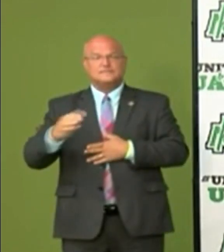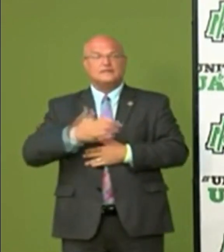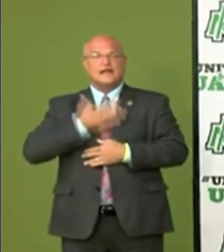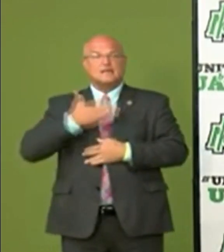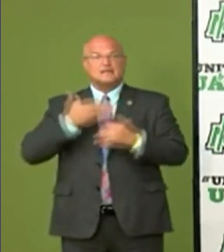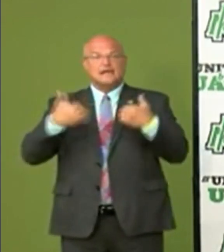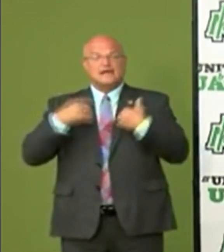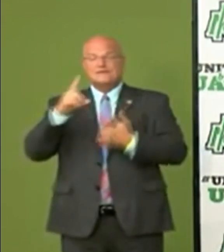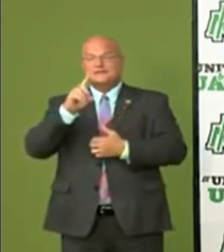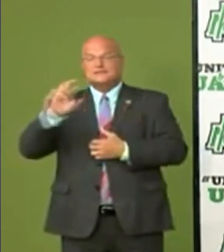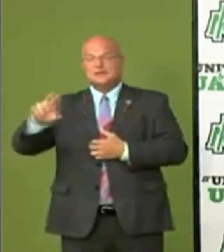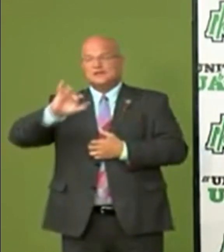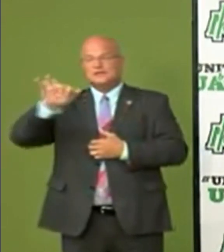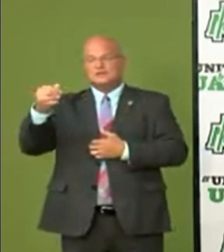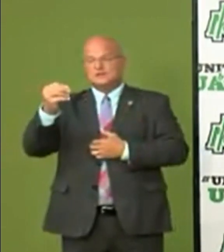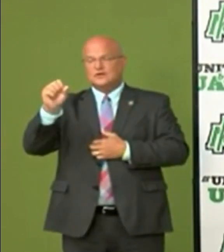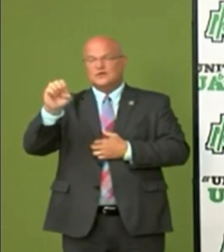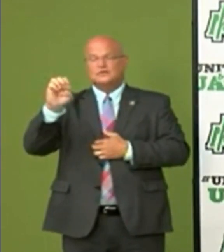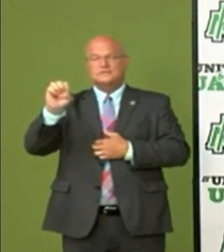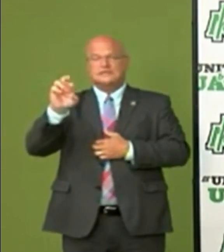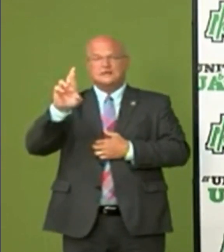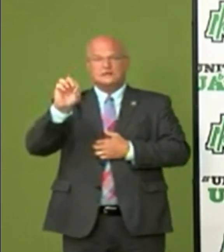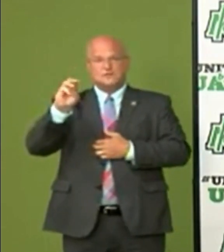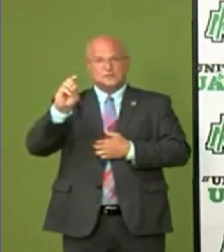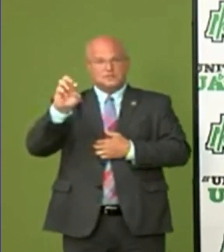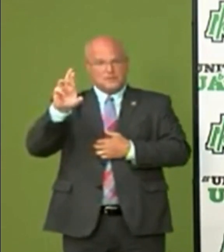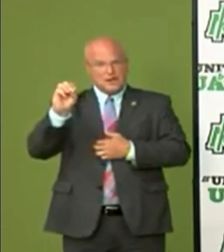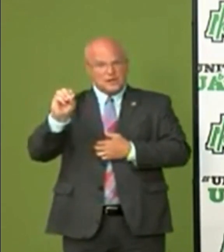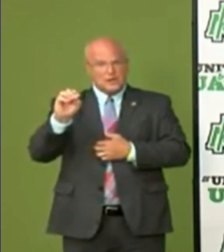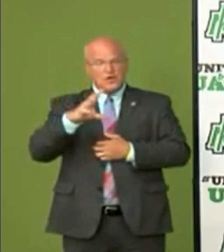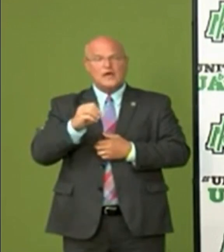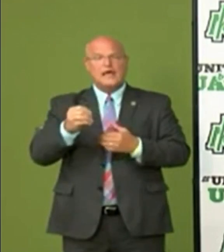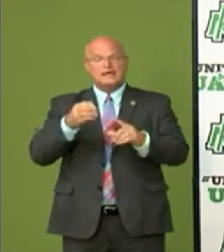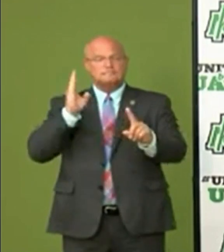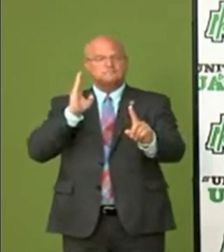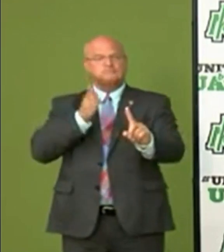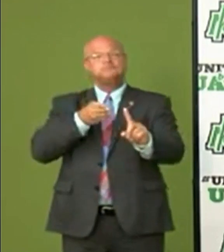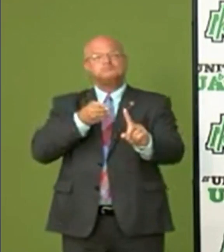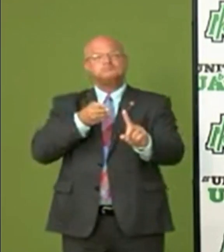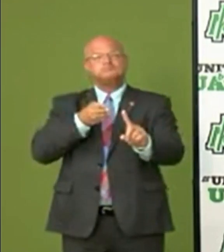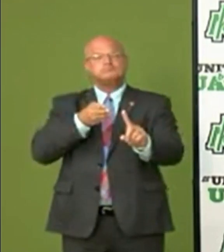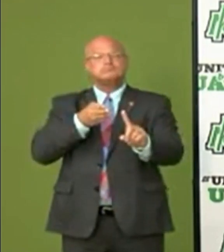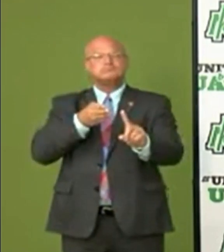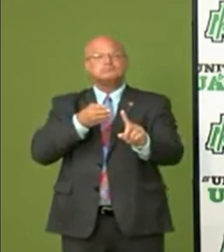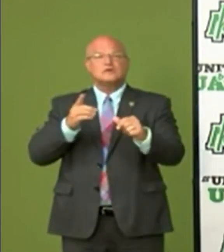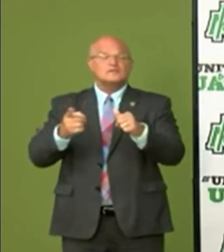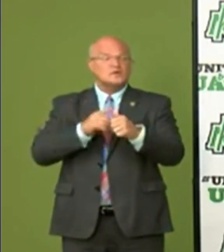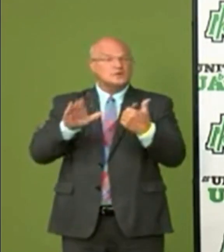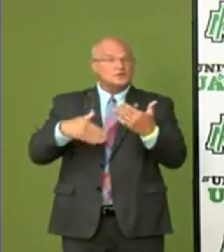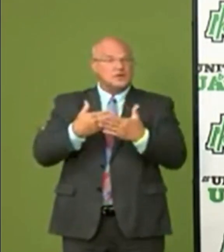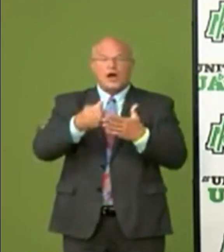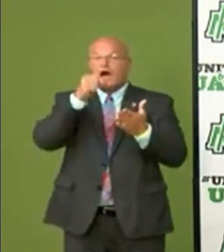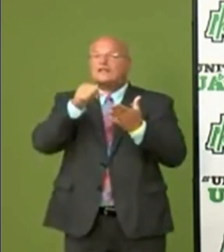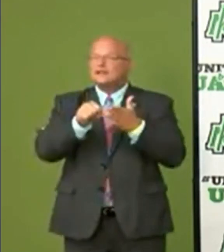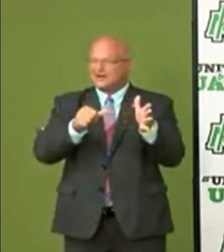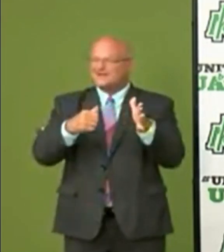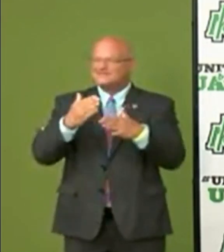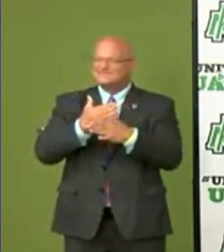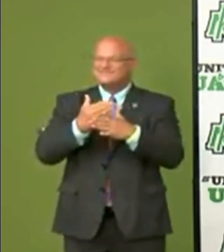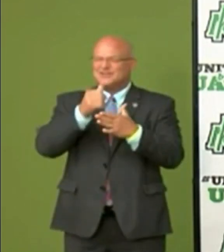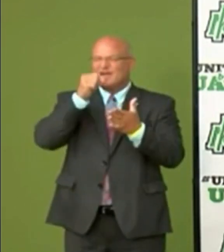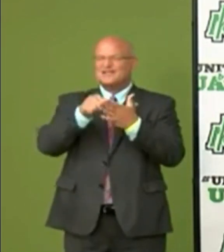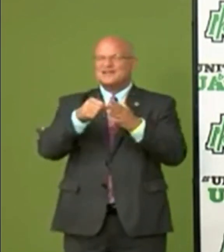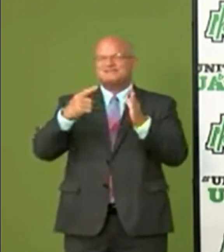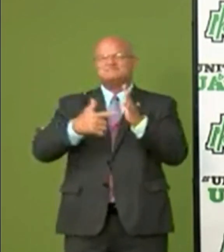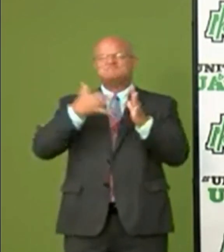to be joined by Dr. Jose Romero today, and let's go straight to the, first of all, a letter. I like to share a letter